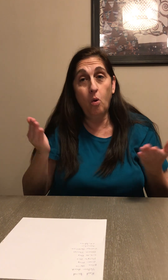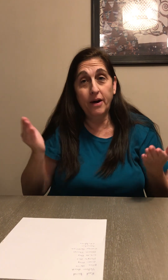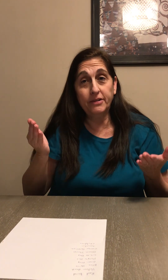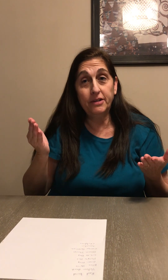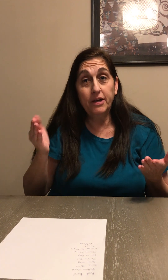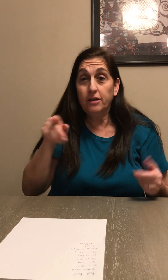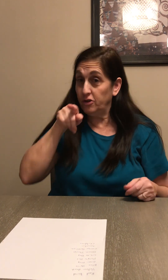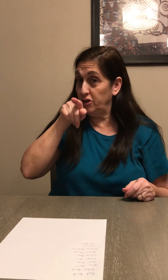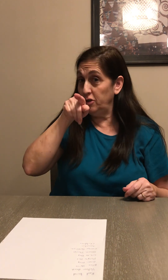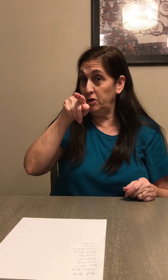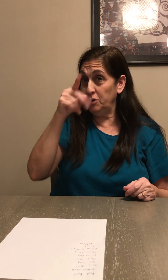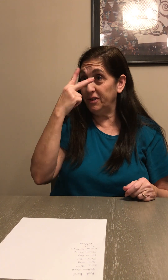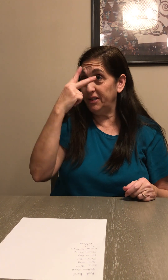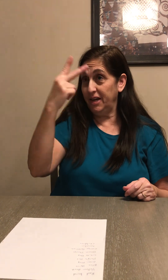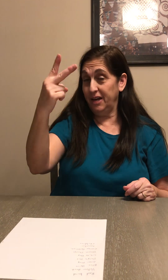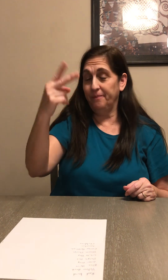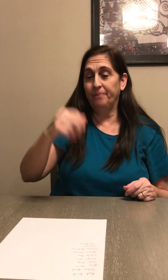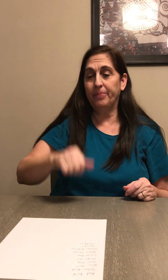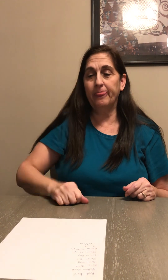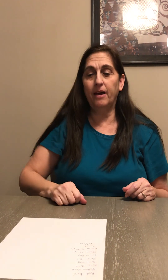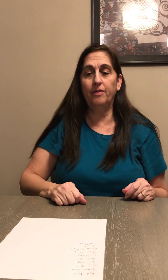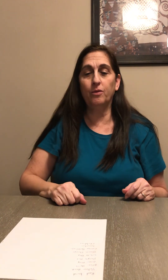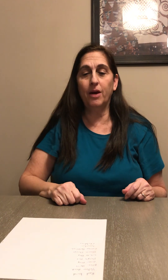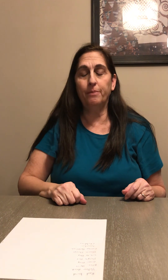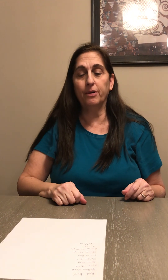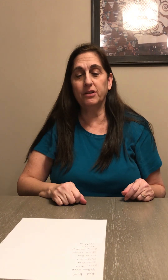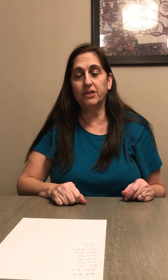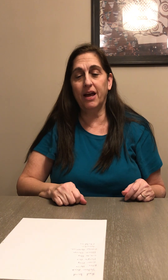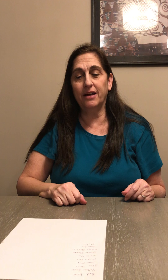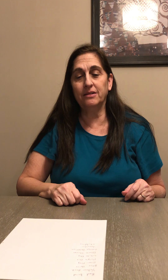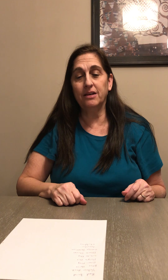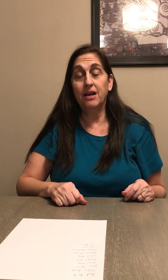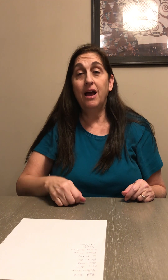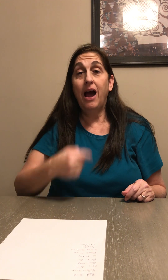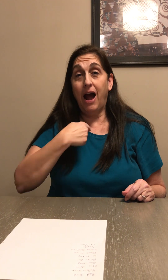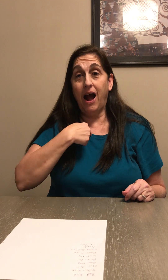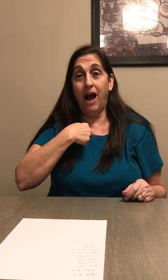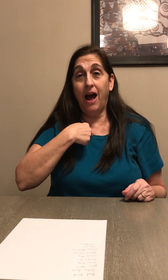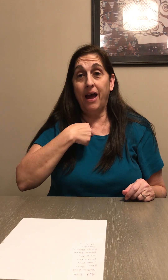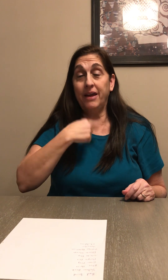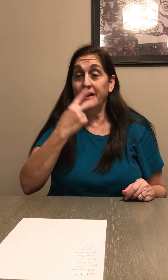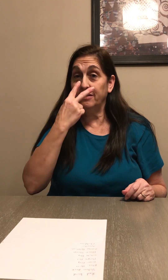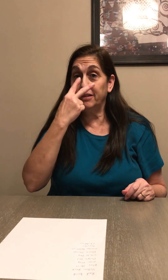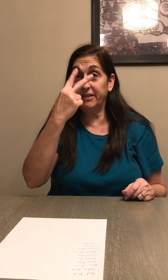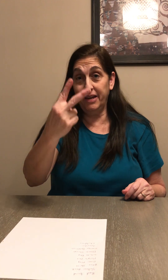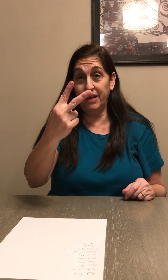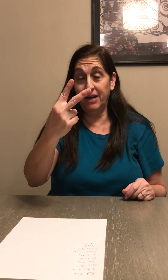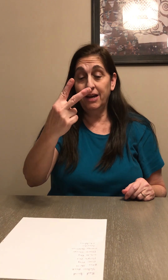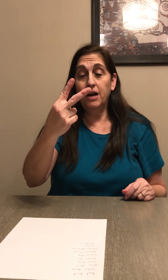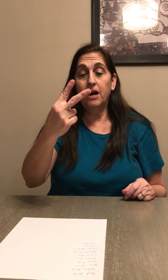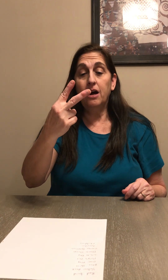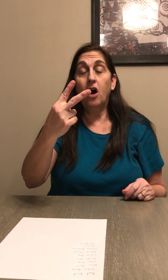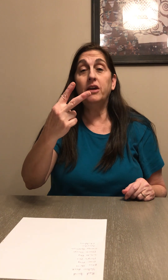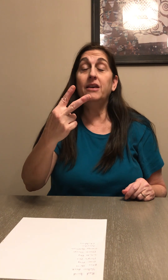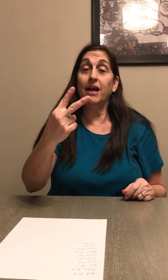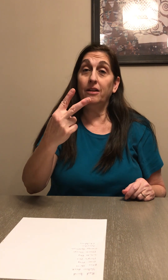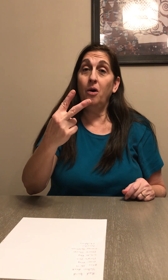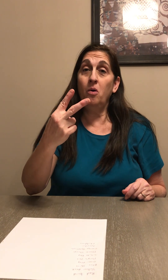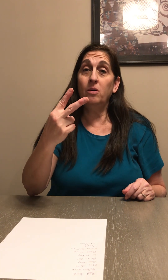what do you see? And the red bird says, I see a yellow, so